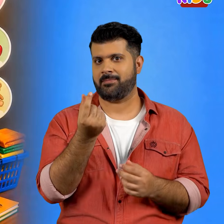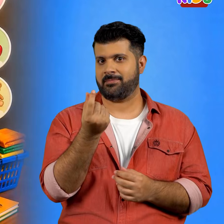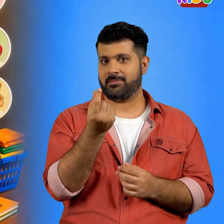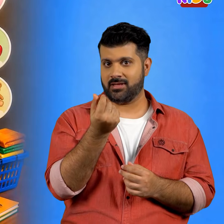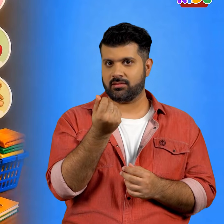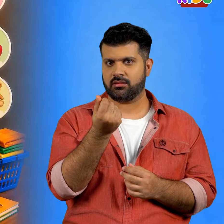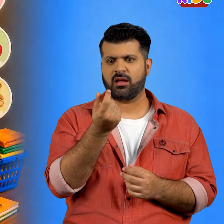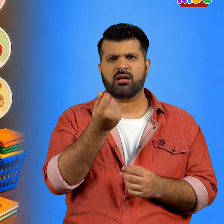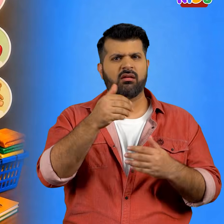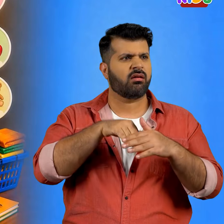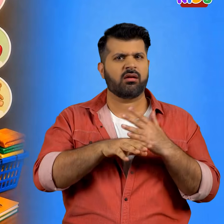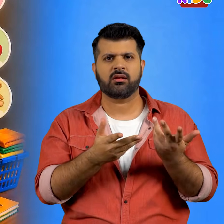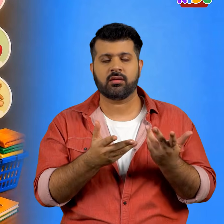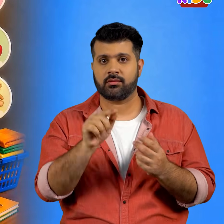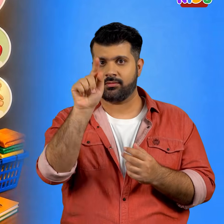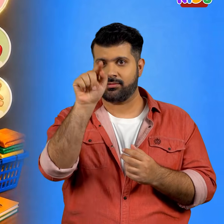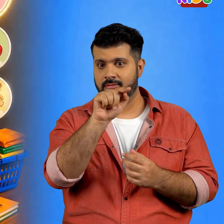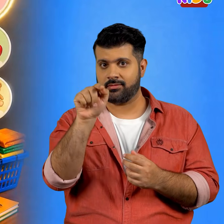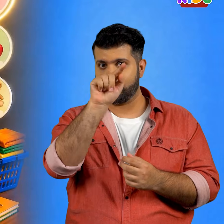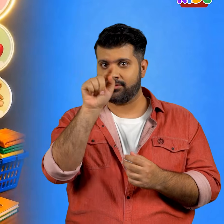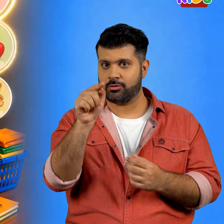concepts, such as the rupee,